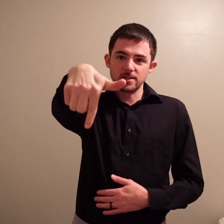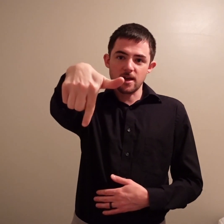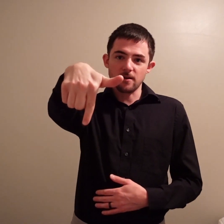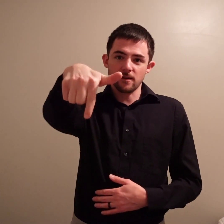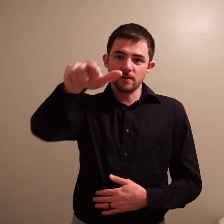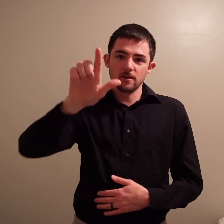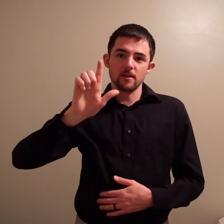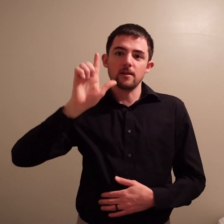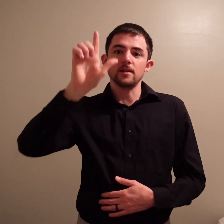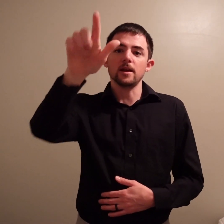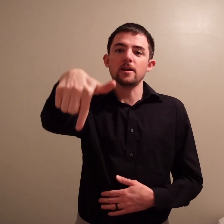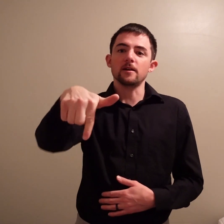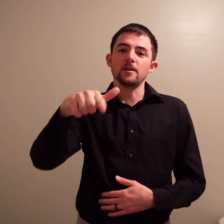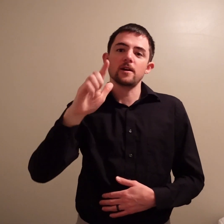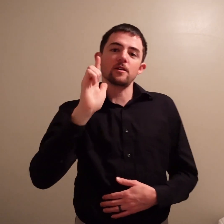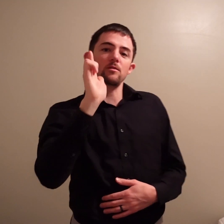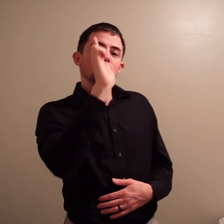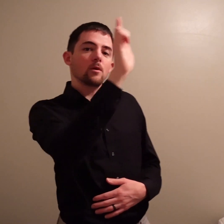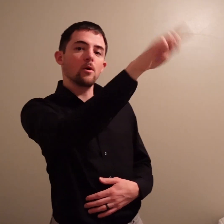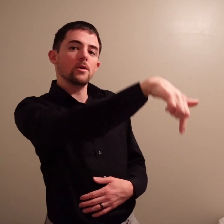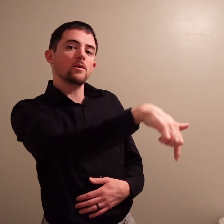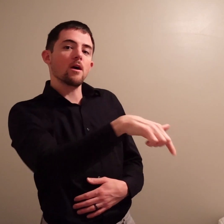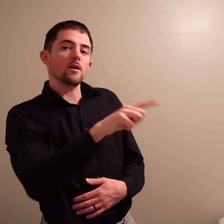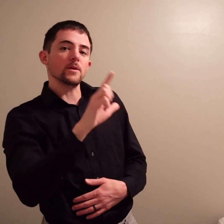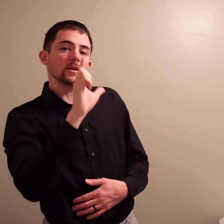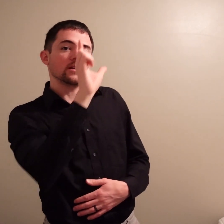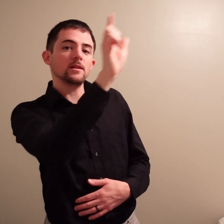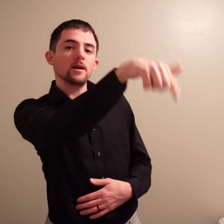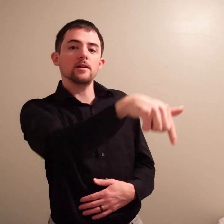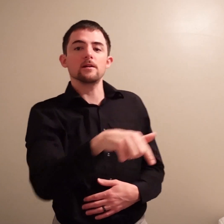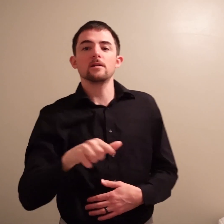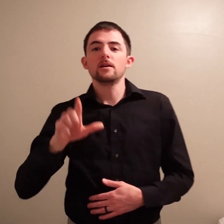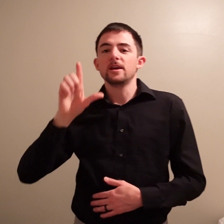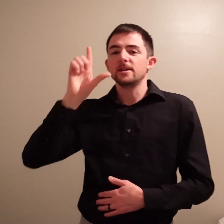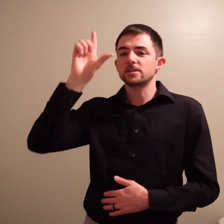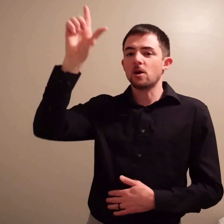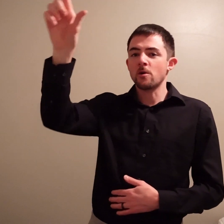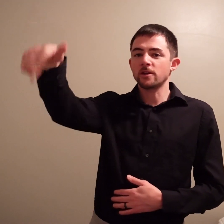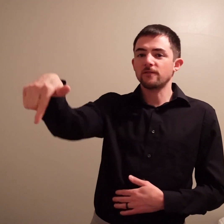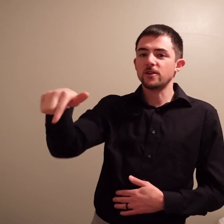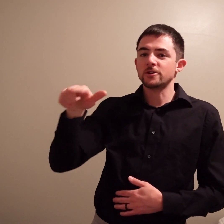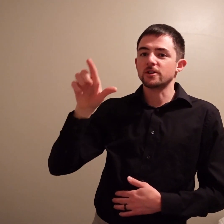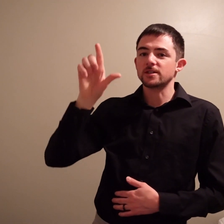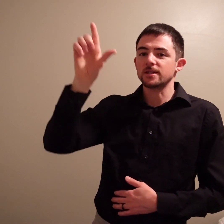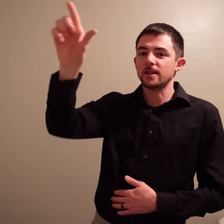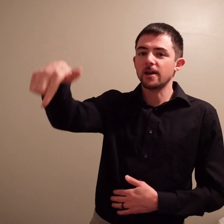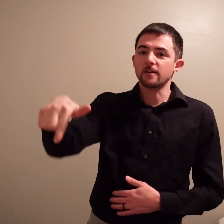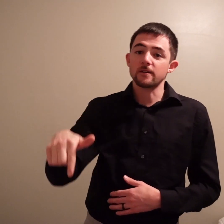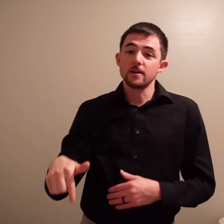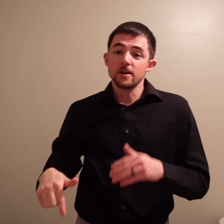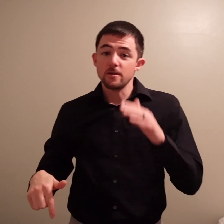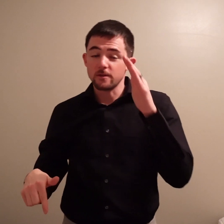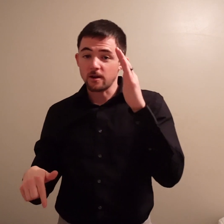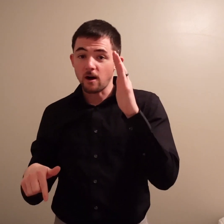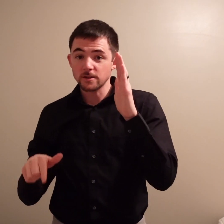down. Later. And you kind of throw your arm in it. Later. It's going in the future. It's later. You can